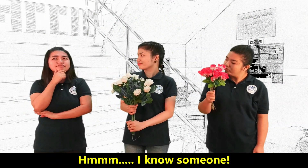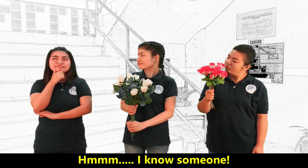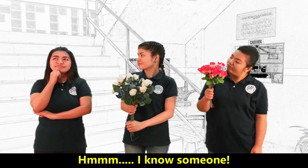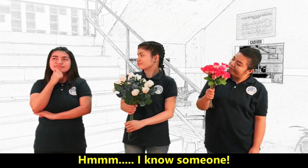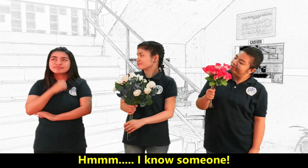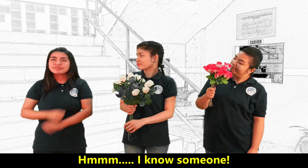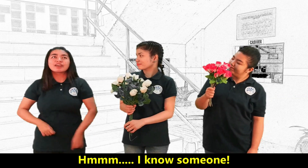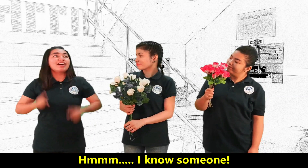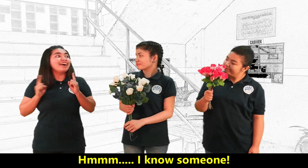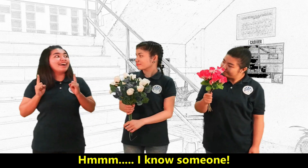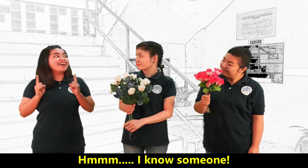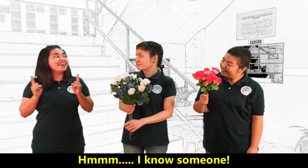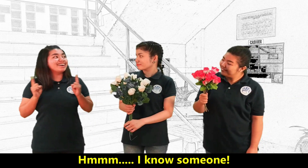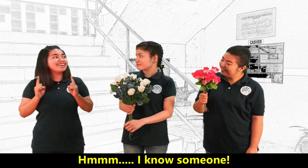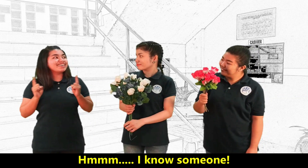I know someone.